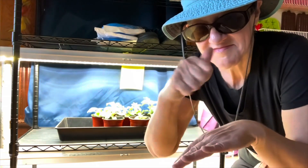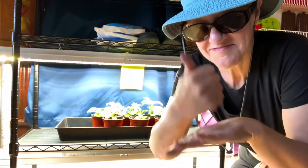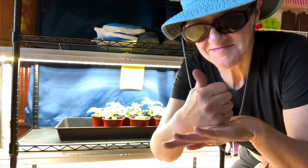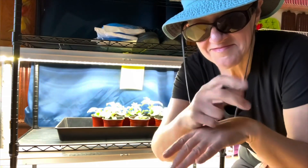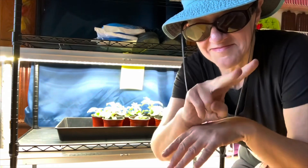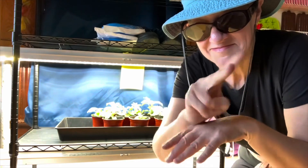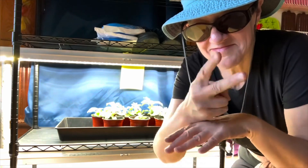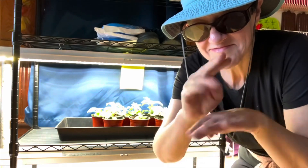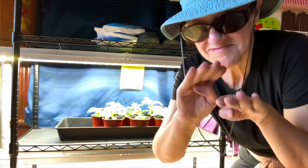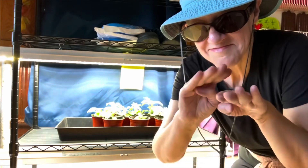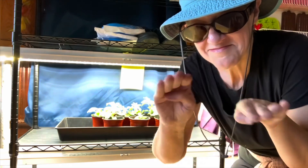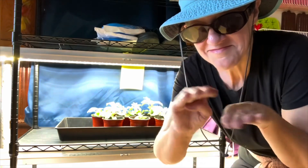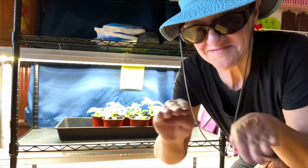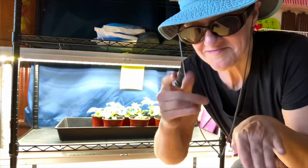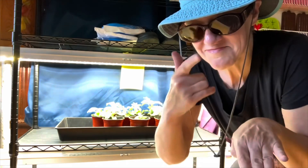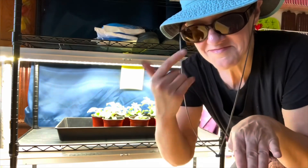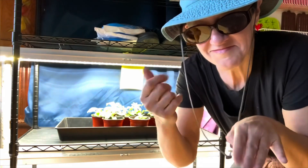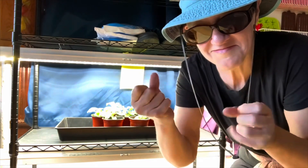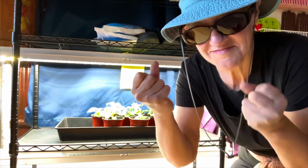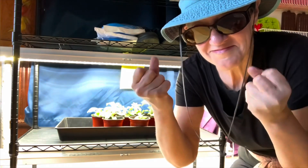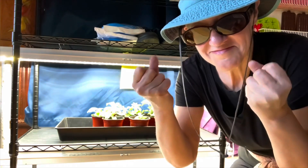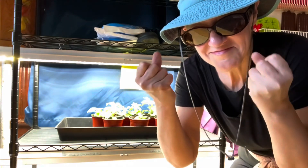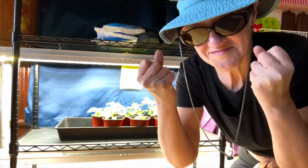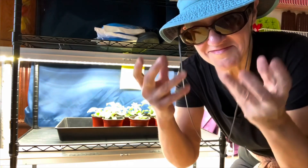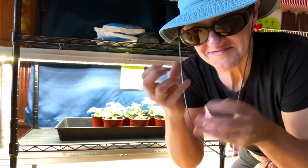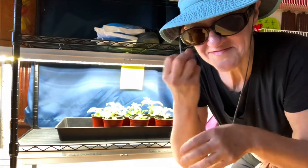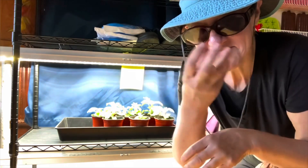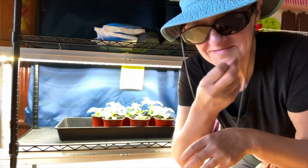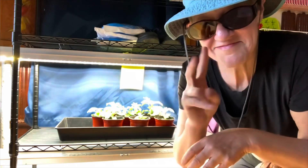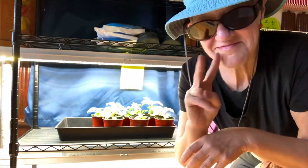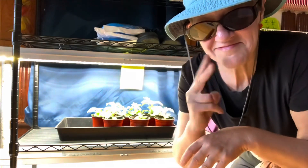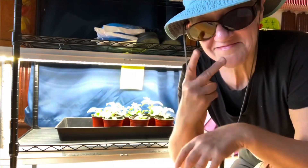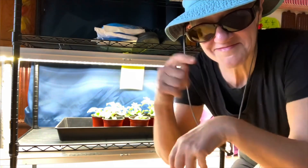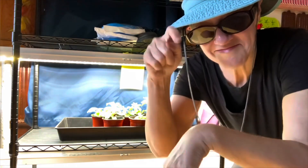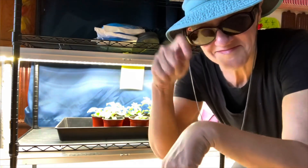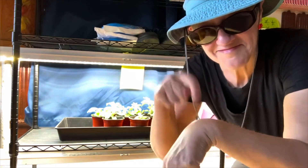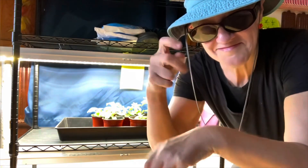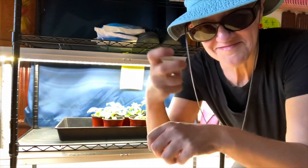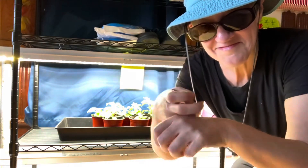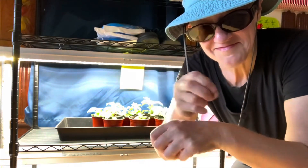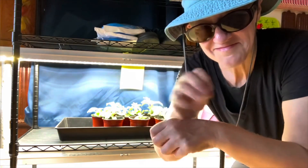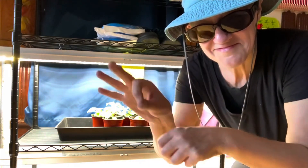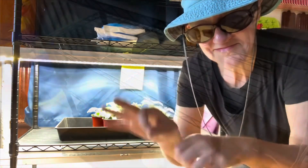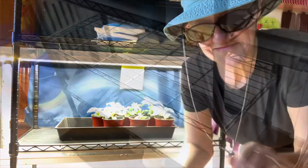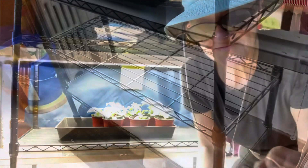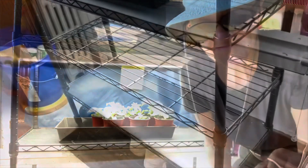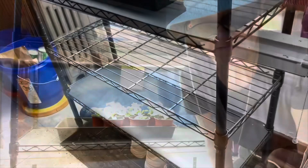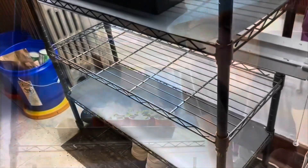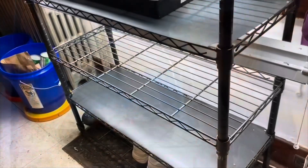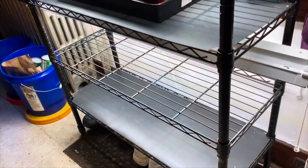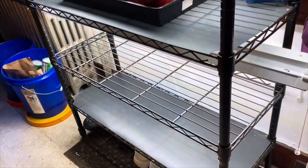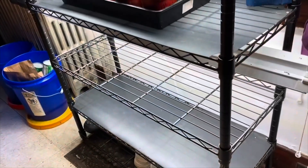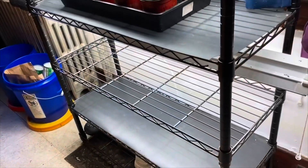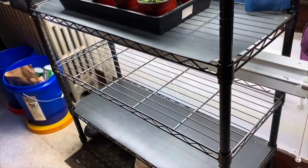living room. I've set up a second shelf in there because it's time for so many flowers and vegetables to harden